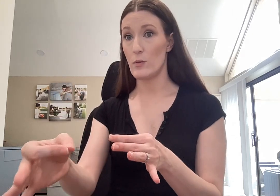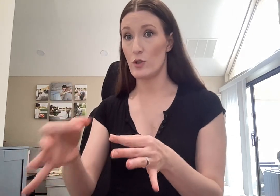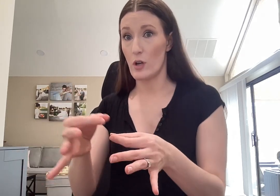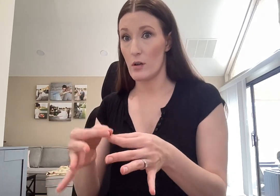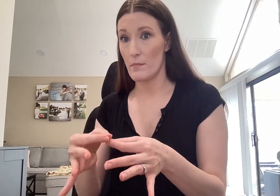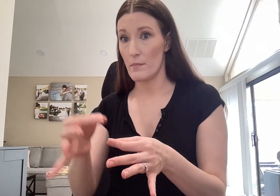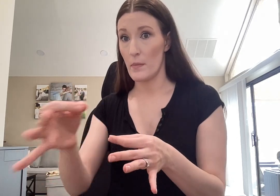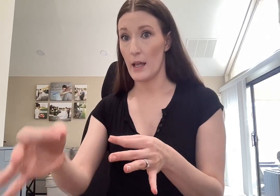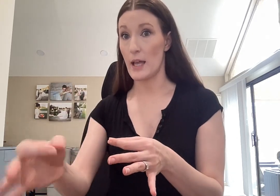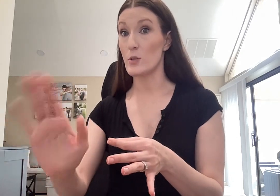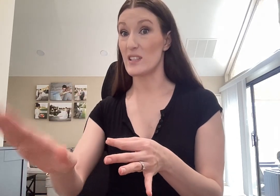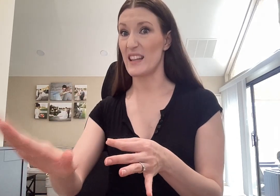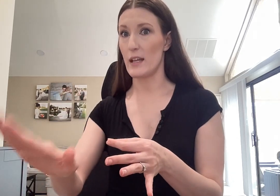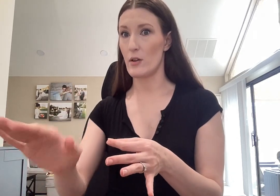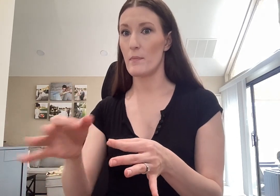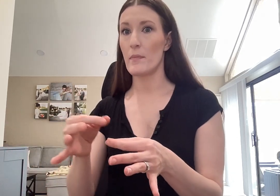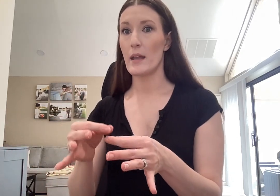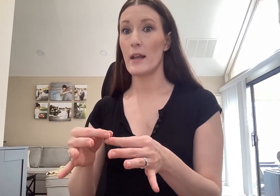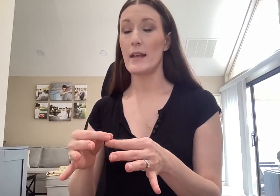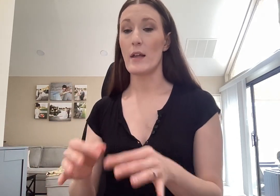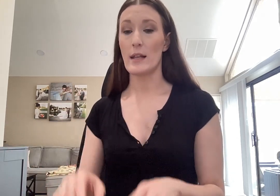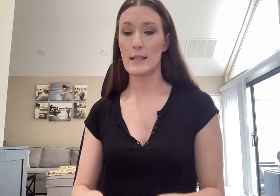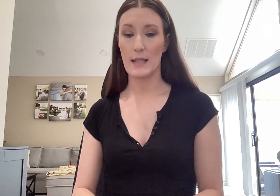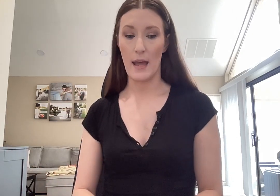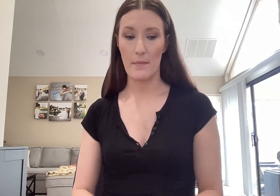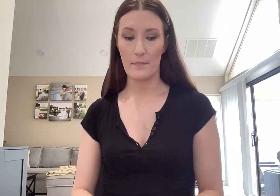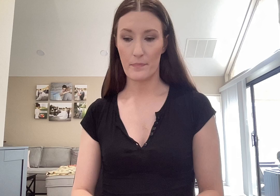future. Okay, so it's later. Now let's say,